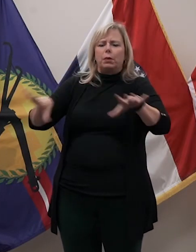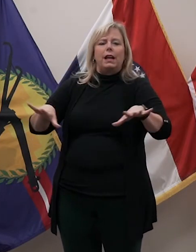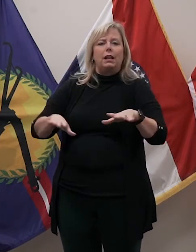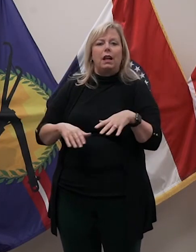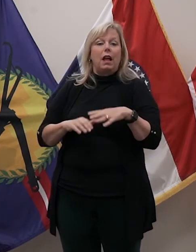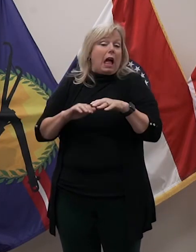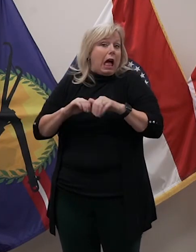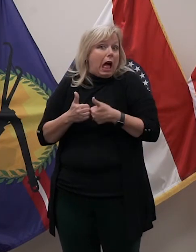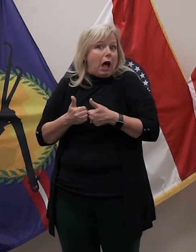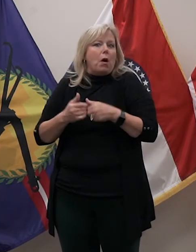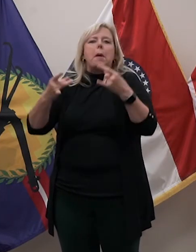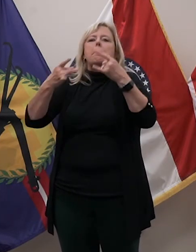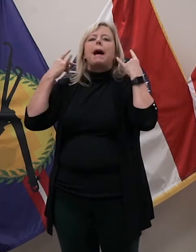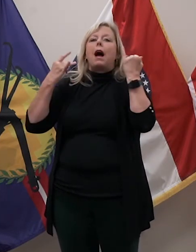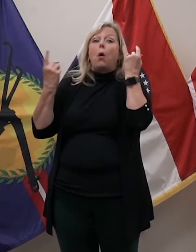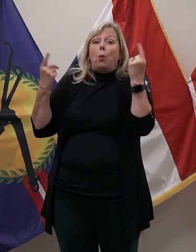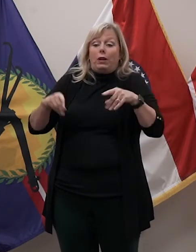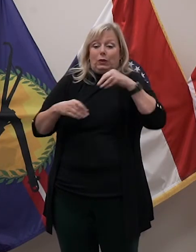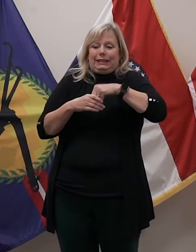you're in indoor crowds.